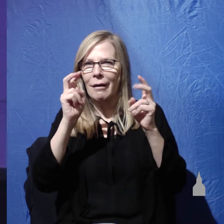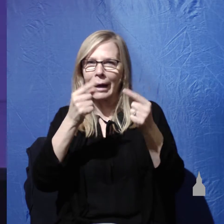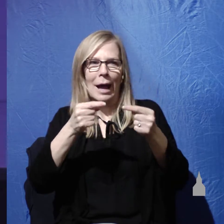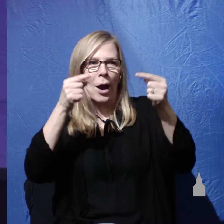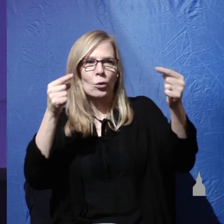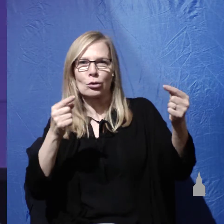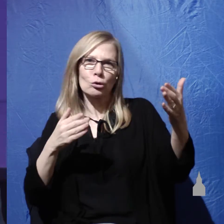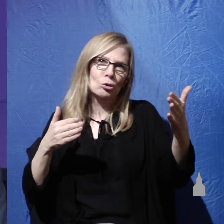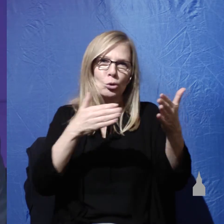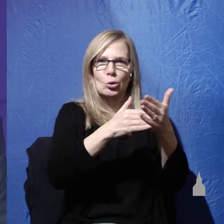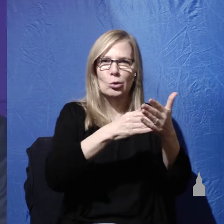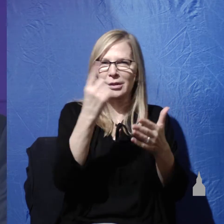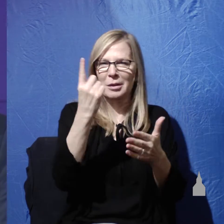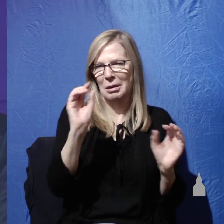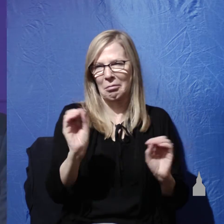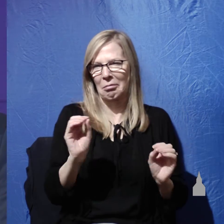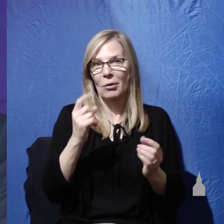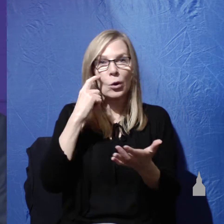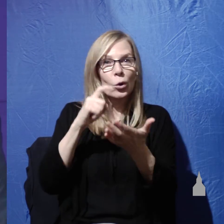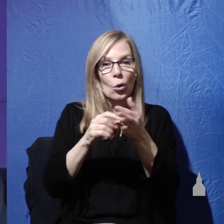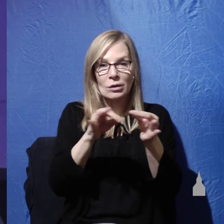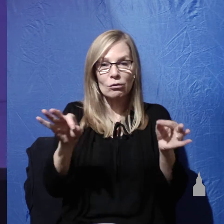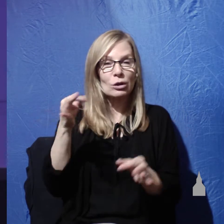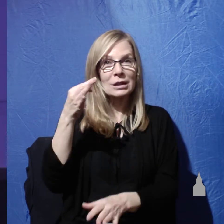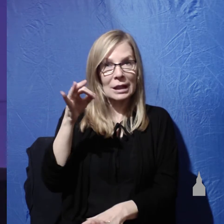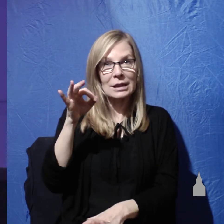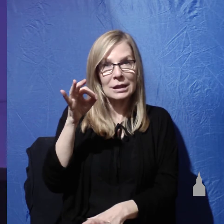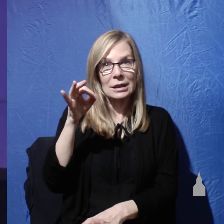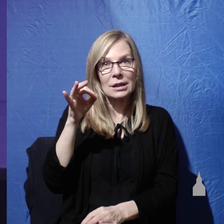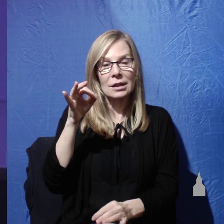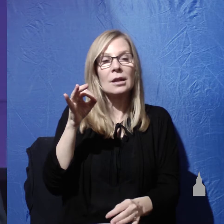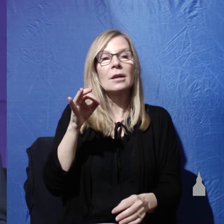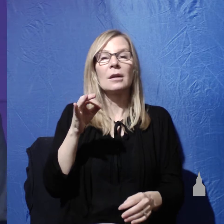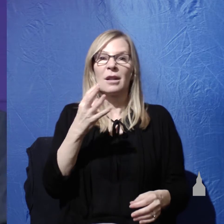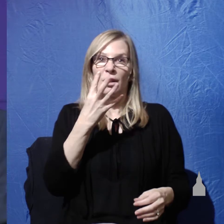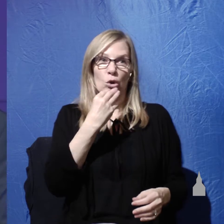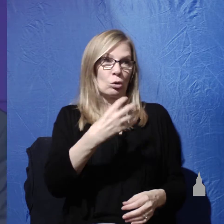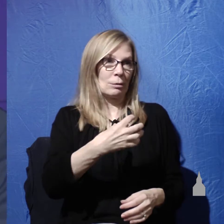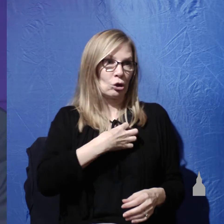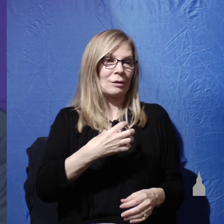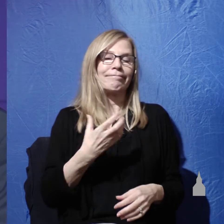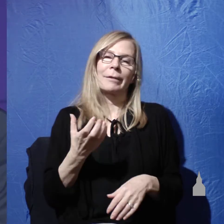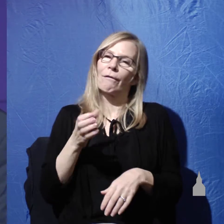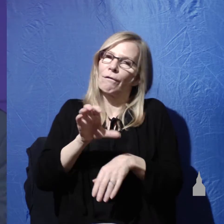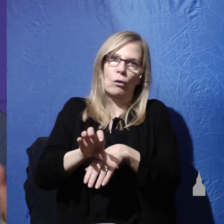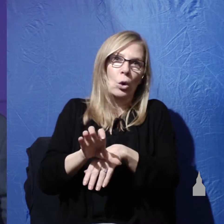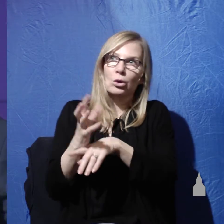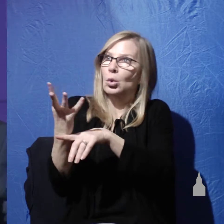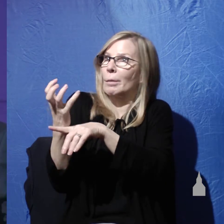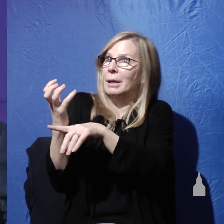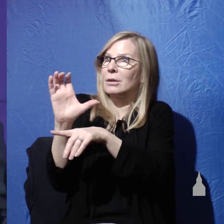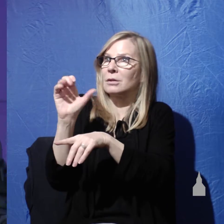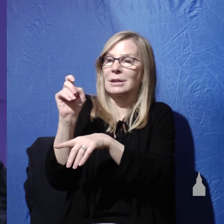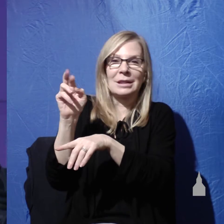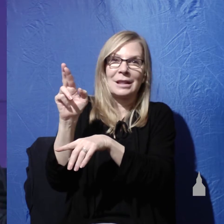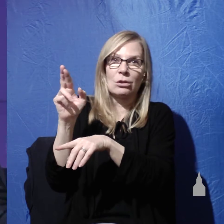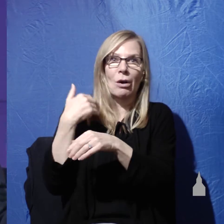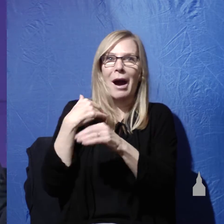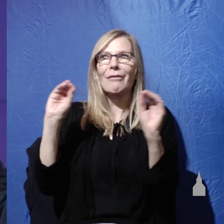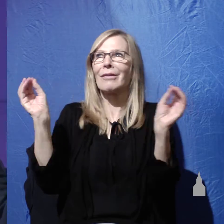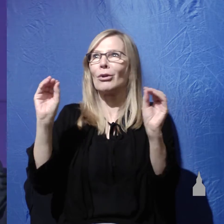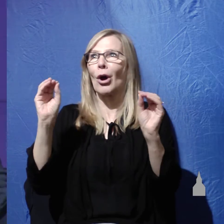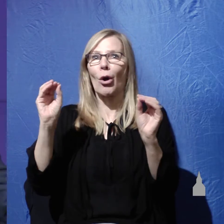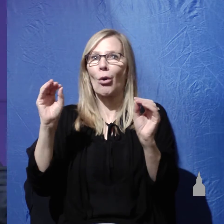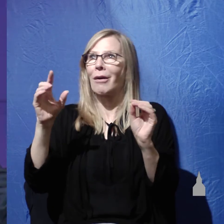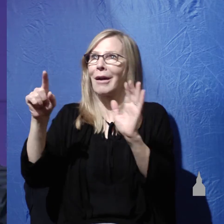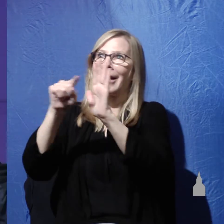counter-sue somebody. Notice verse 19. But when the Jews objected, I was forced to appeal to Caesar. Not that I had any